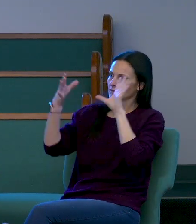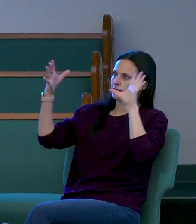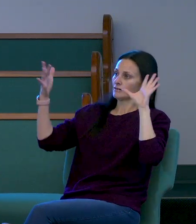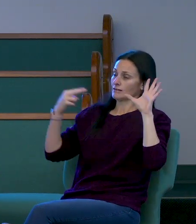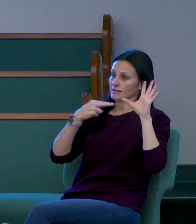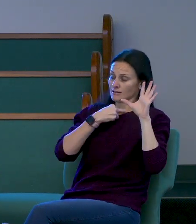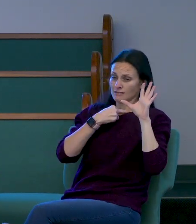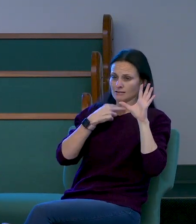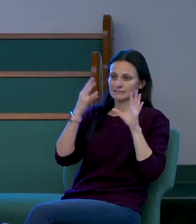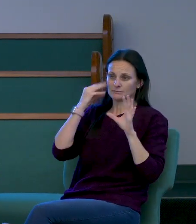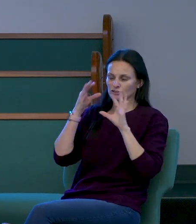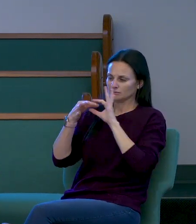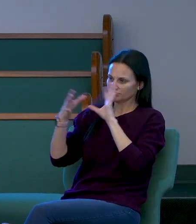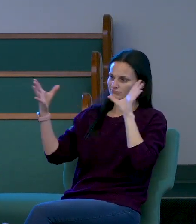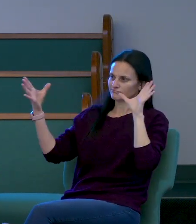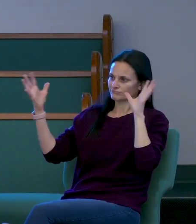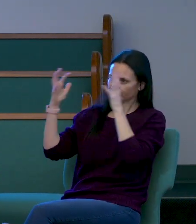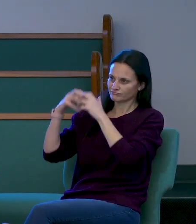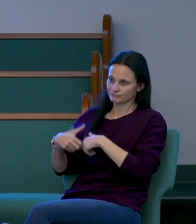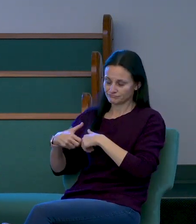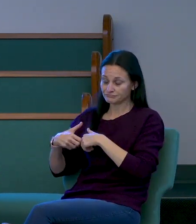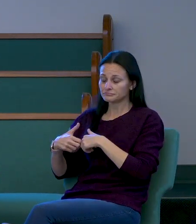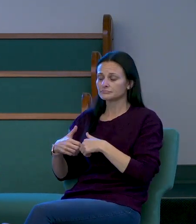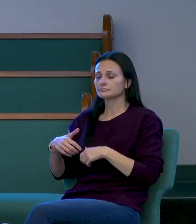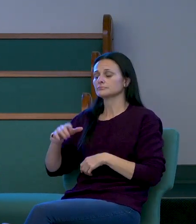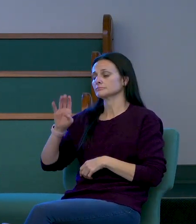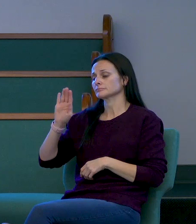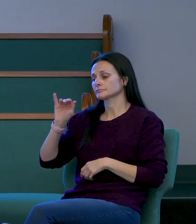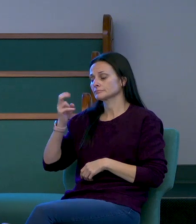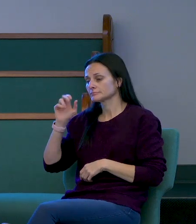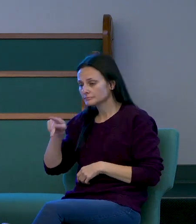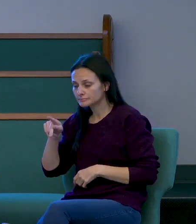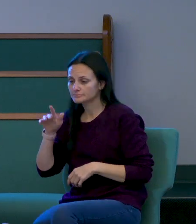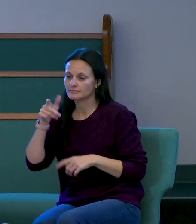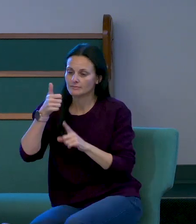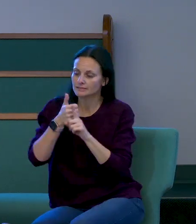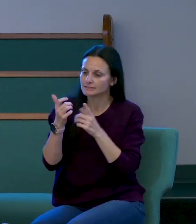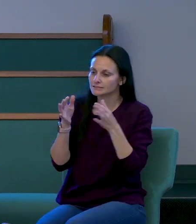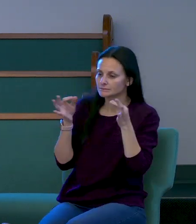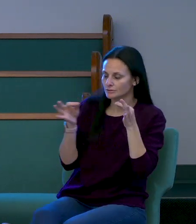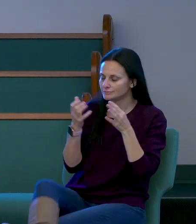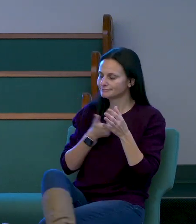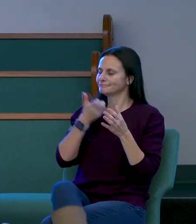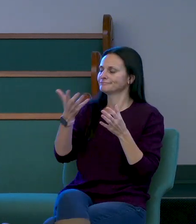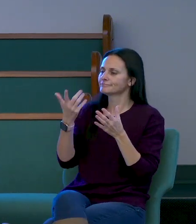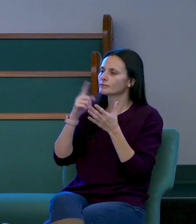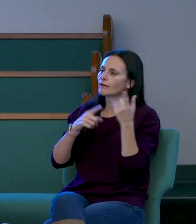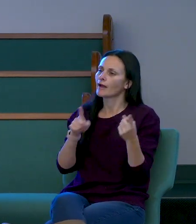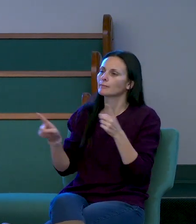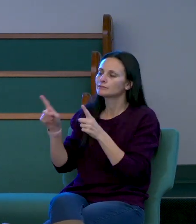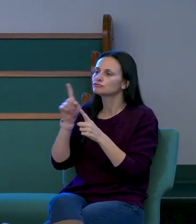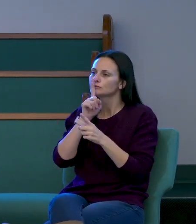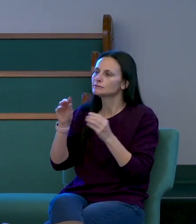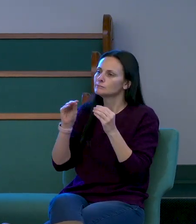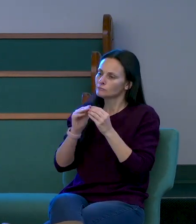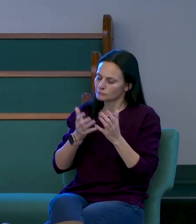logjam experience. So Bishop Grant Haggia expresses what happened at the General Conference kind of more